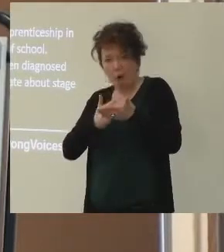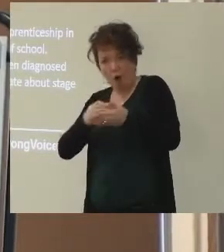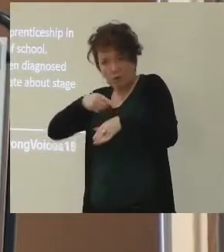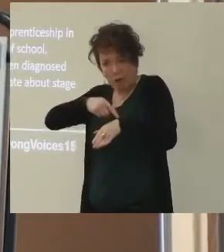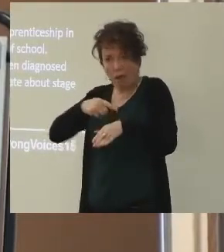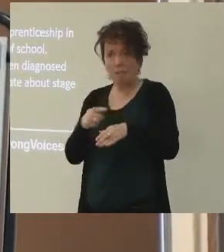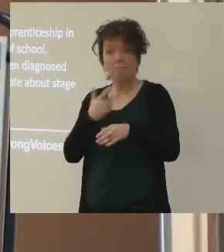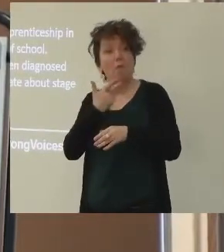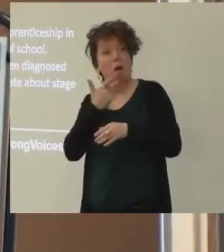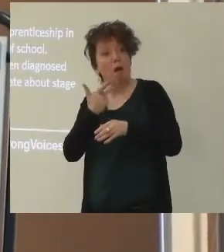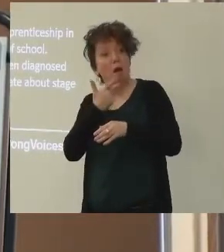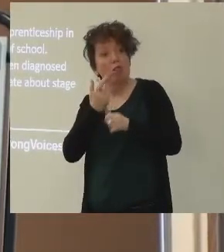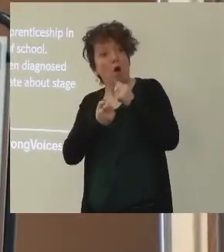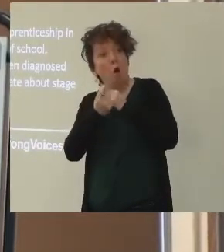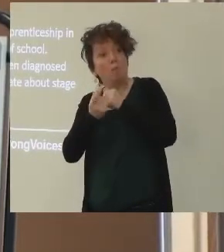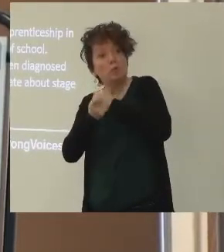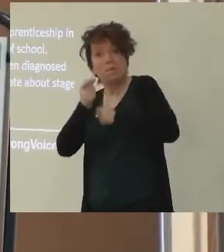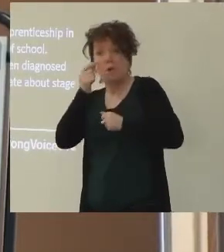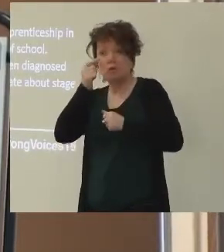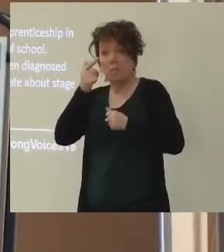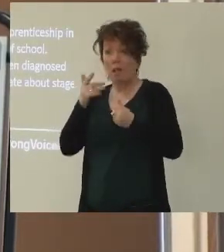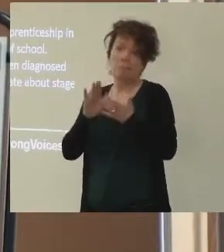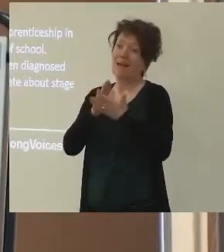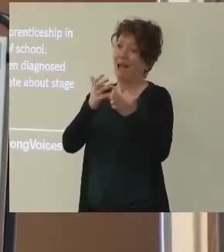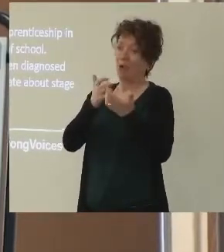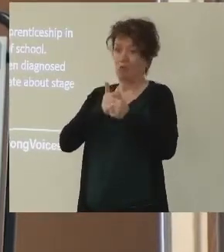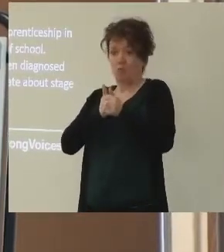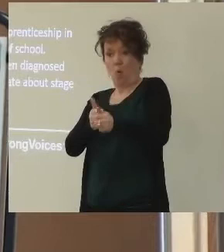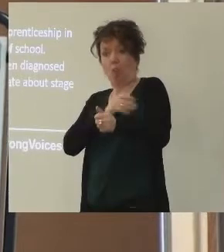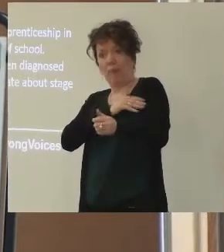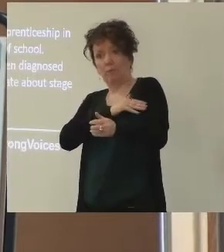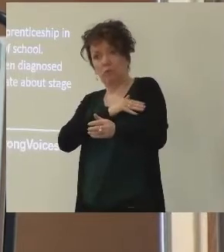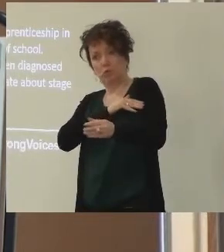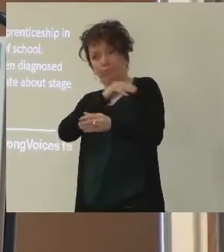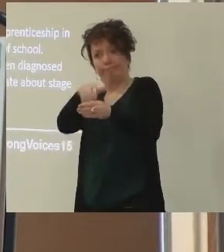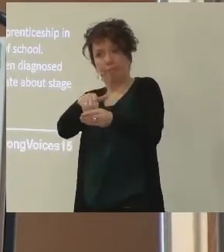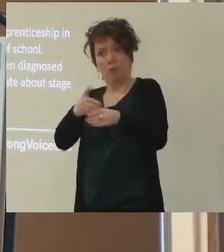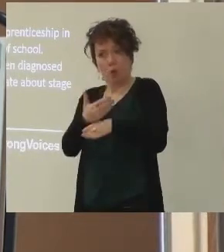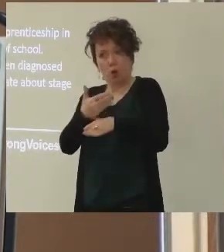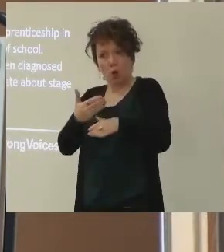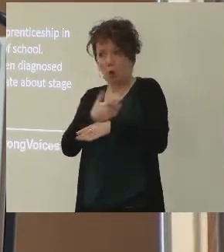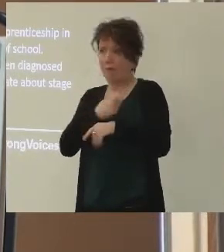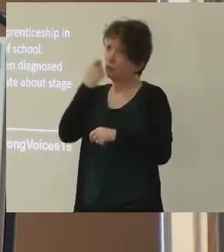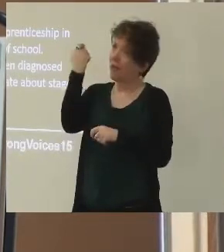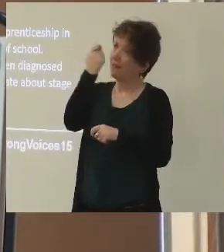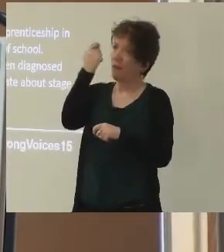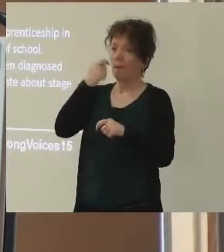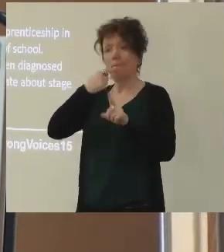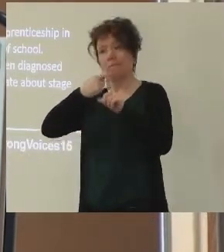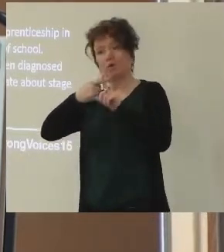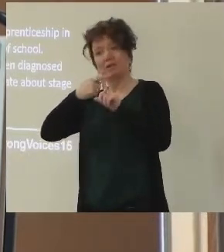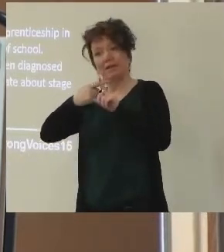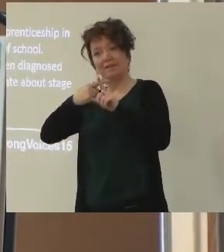the other options out there that would allow them to enter the world of work and to have a successful and positive